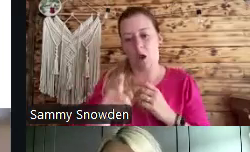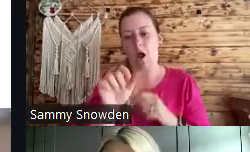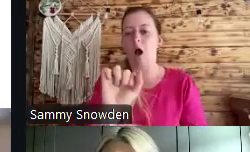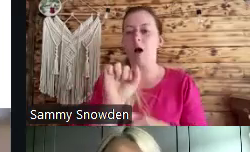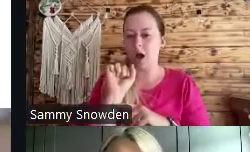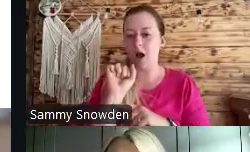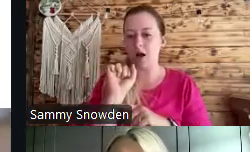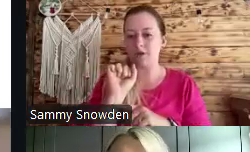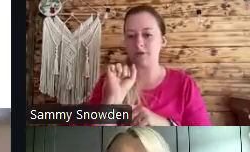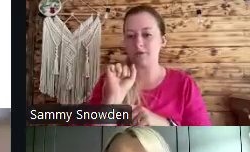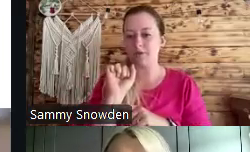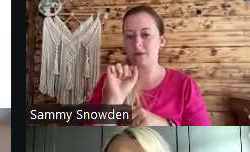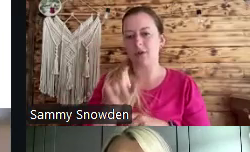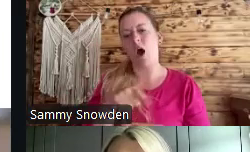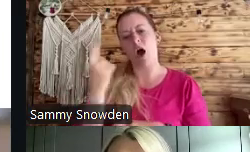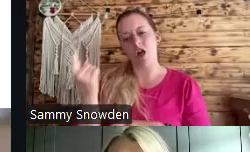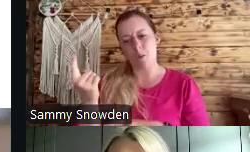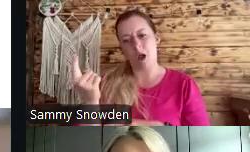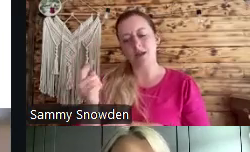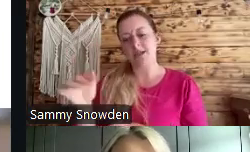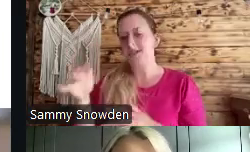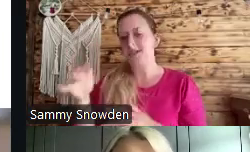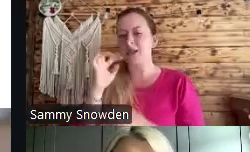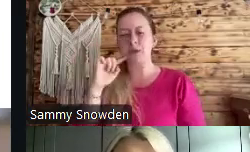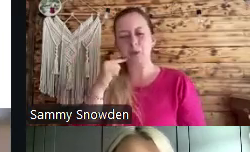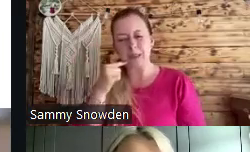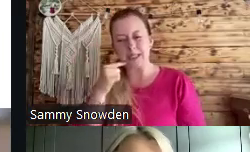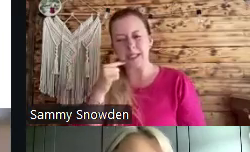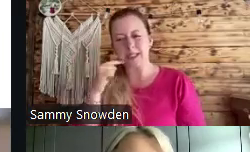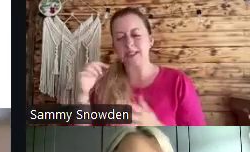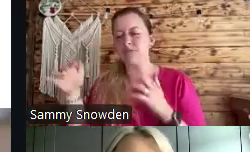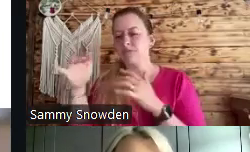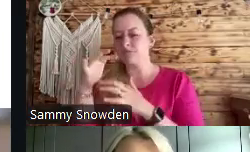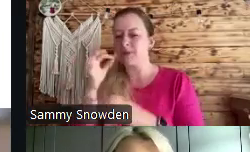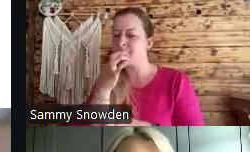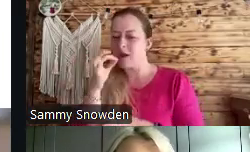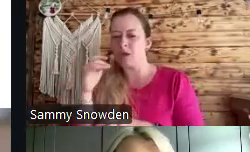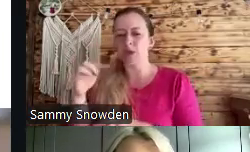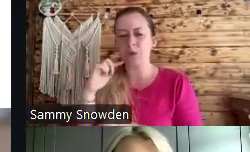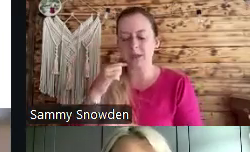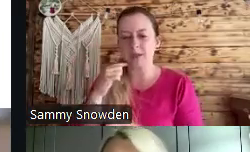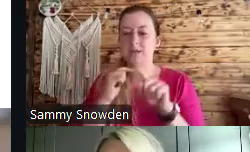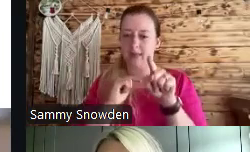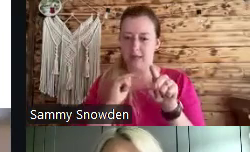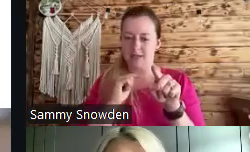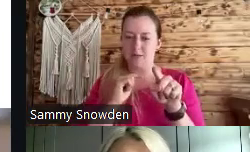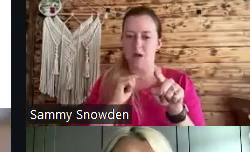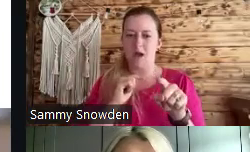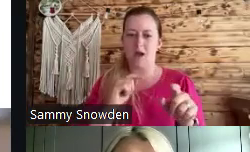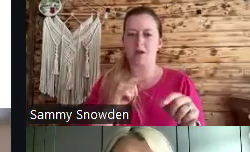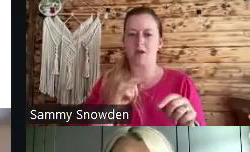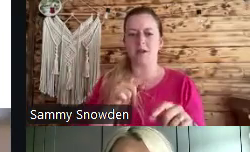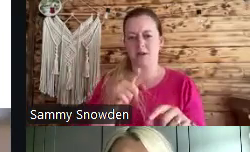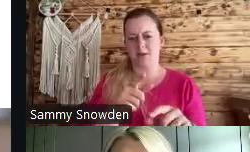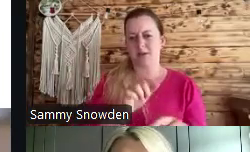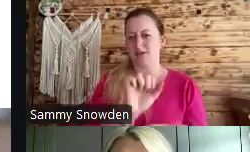really clean smelling one to sort of help with antibacterial properties, and that's great as well. It's also kind on the